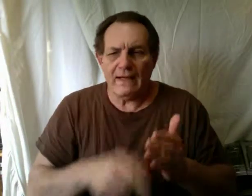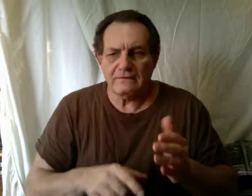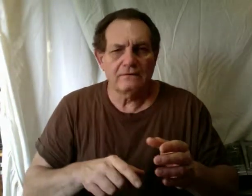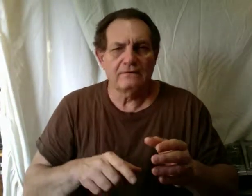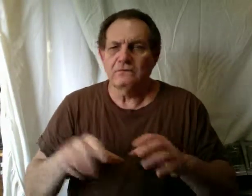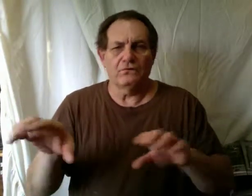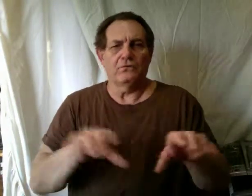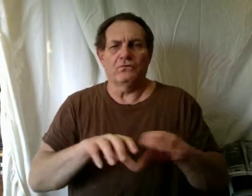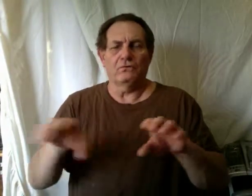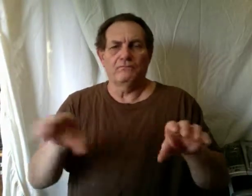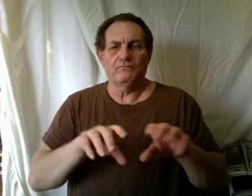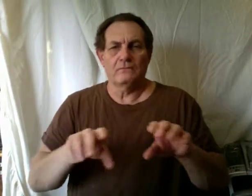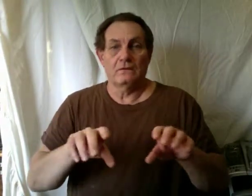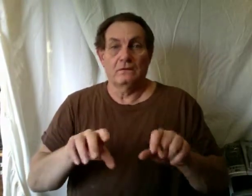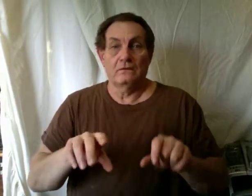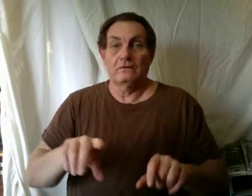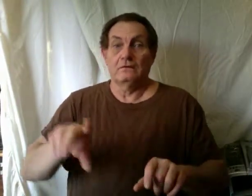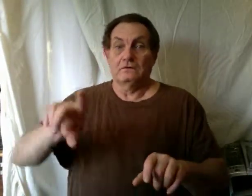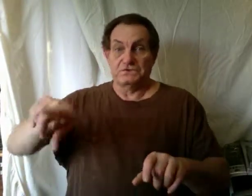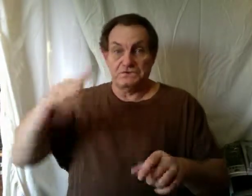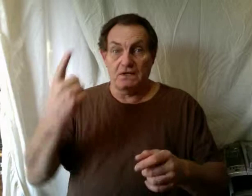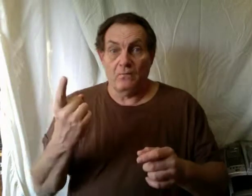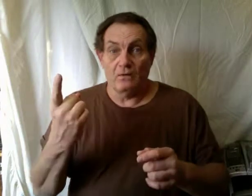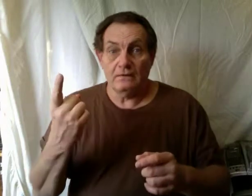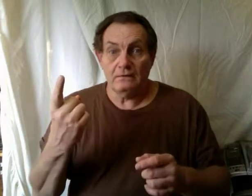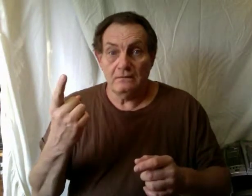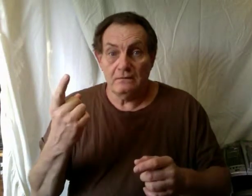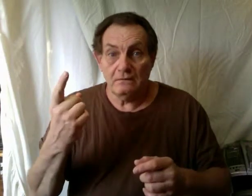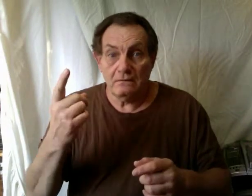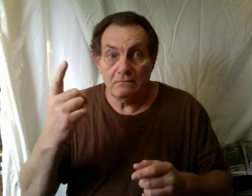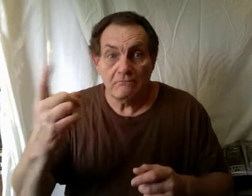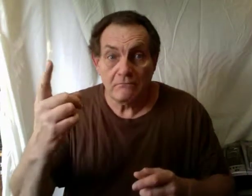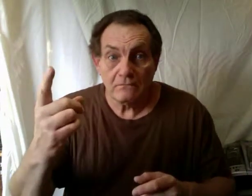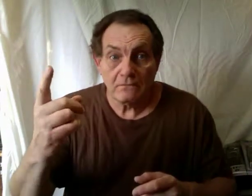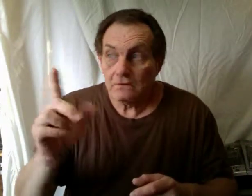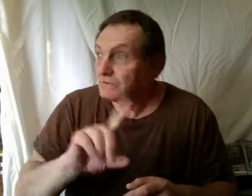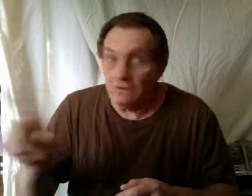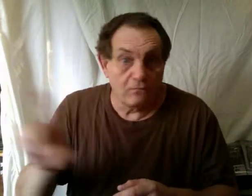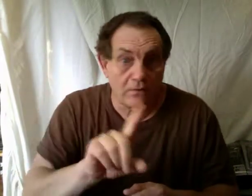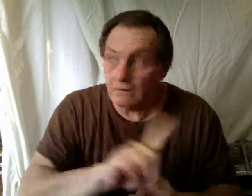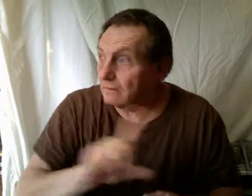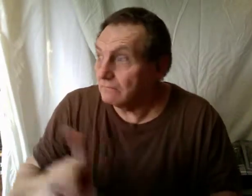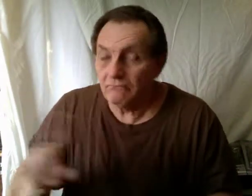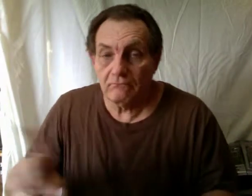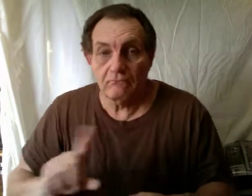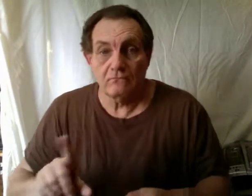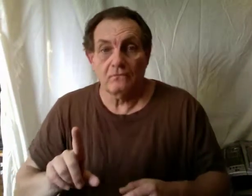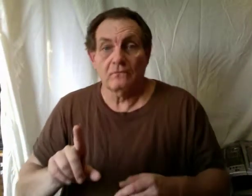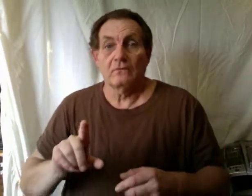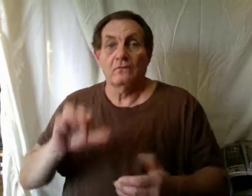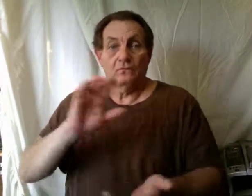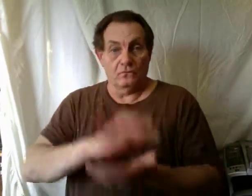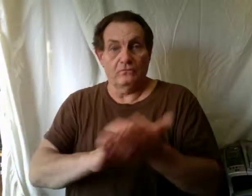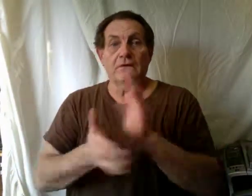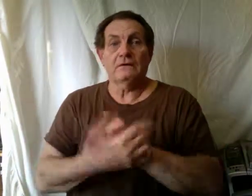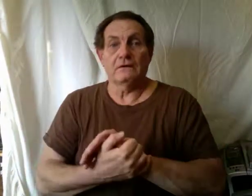you do. Someone, somewhere will become